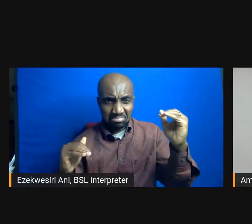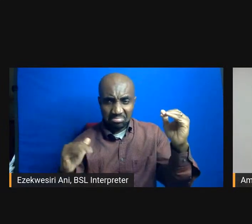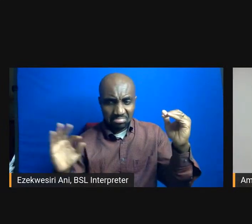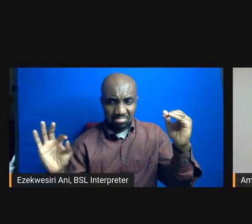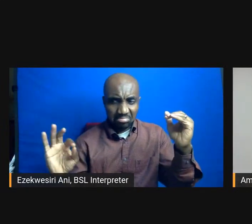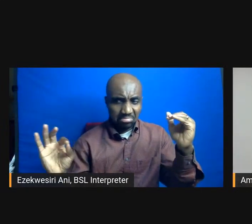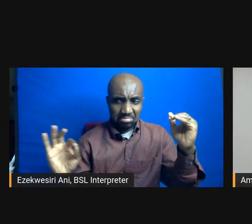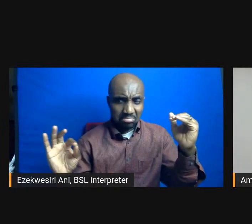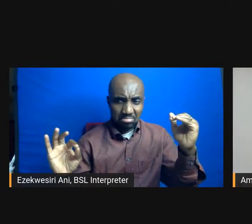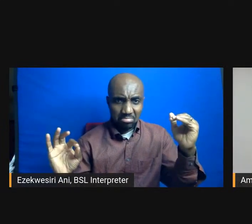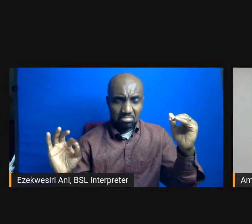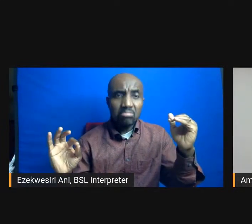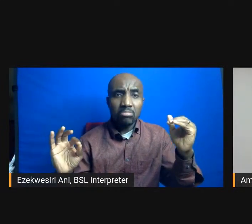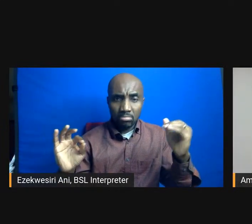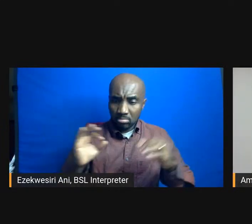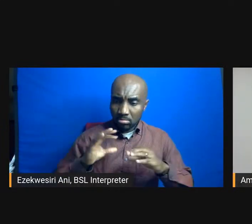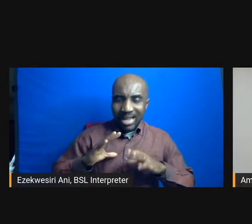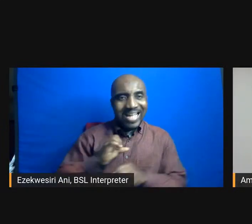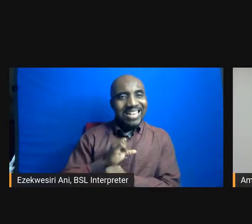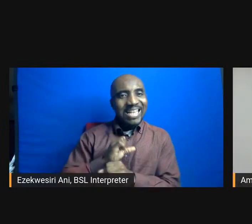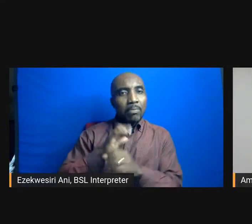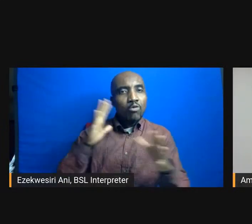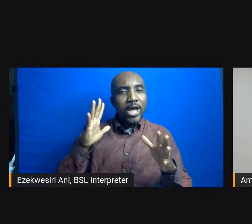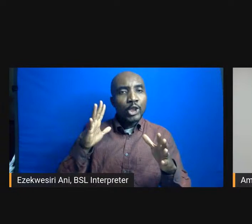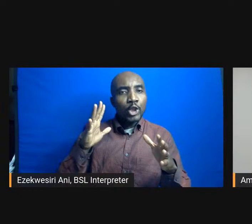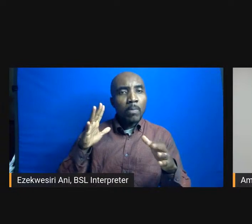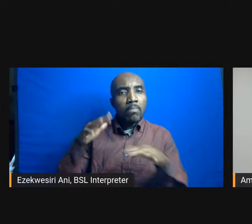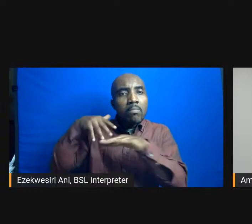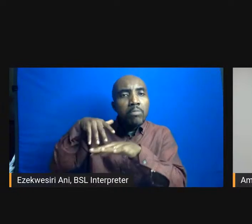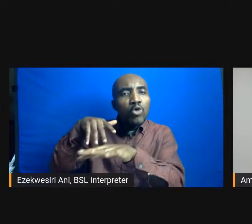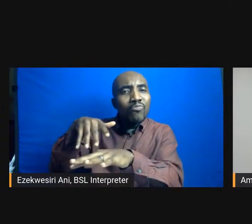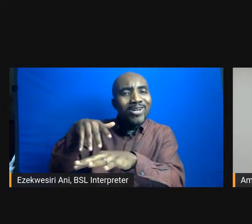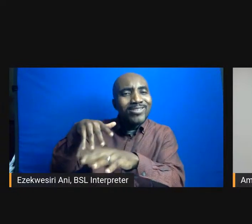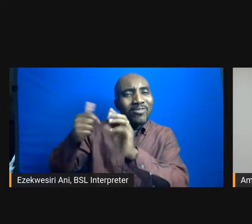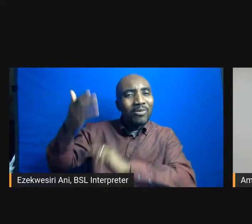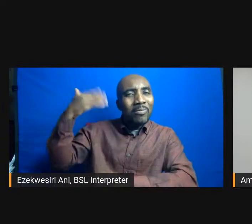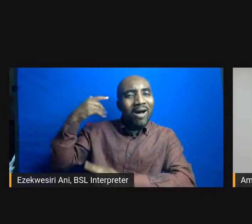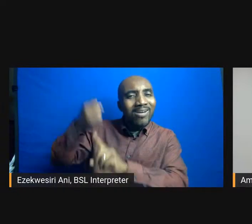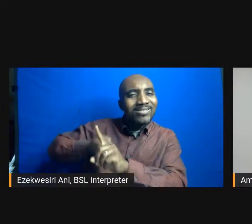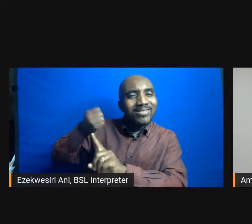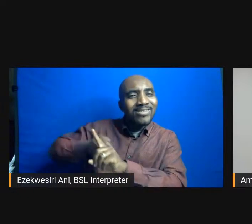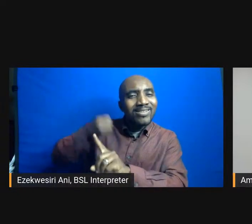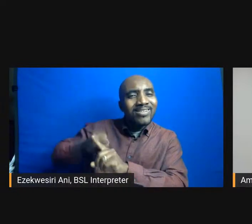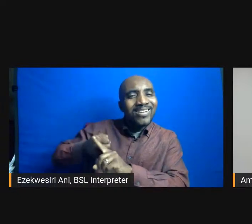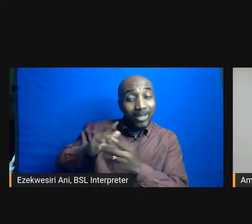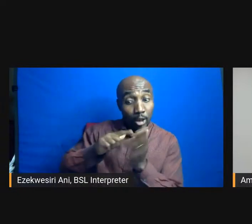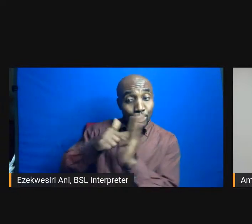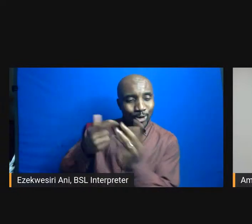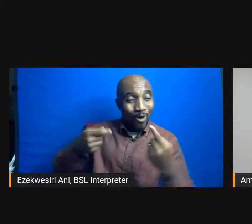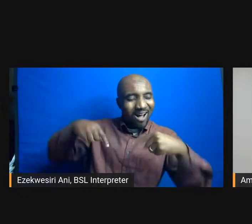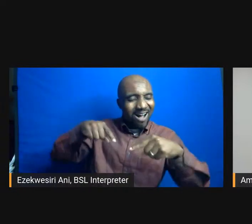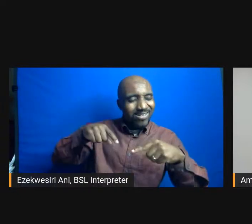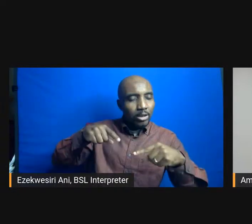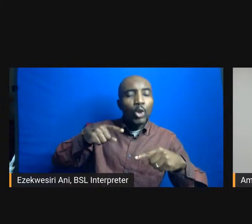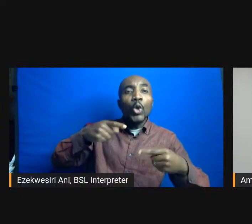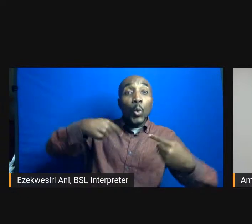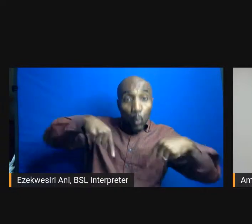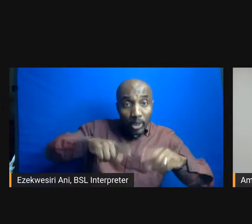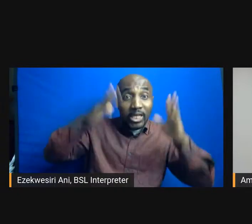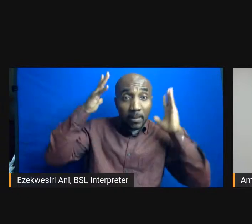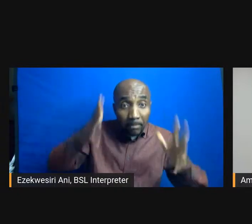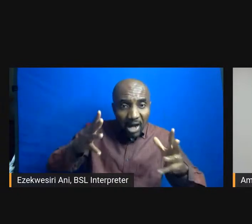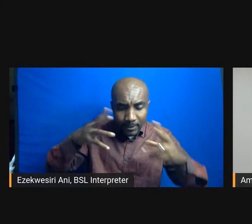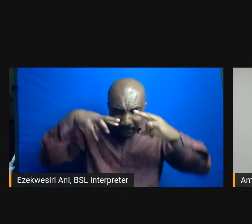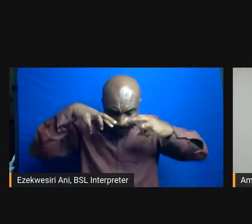The history of liberation movements would suggest to us that we must find ways to free ourselves from